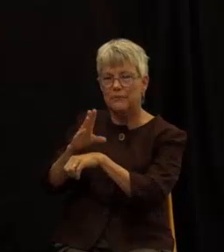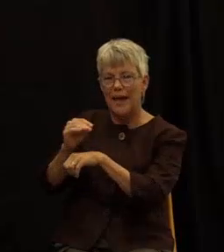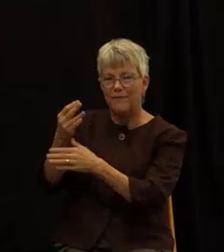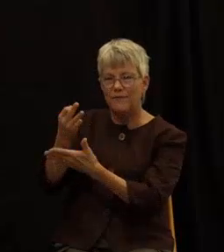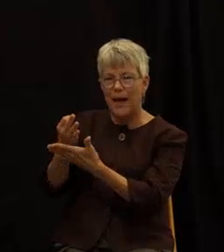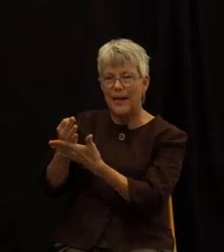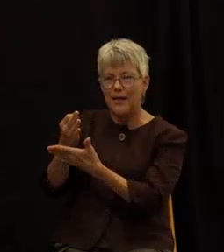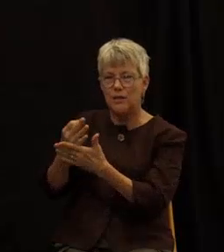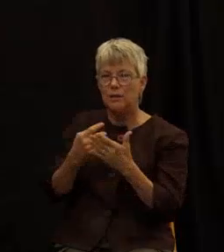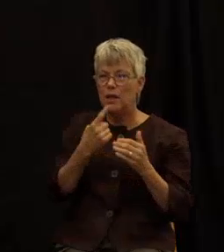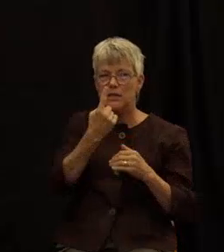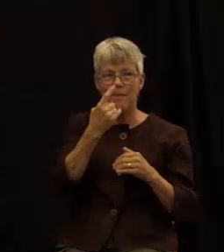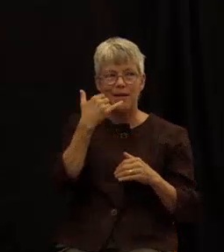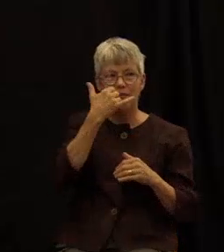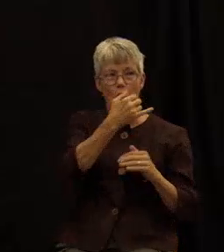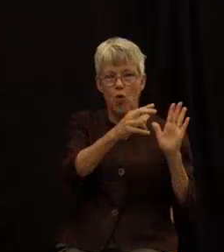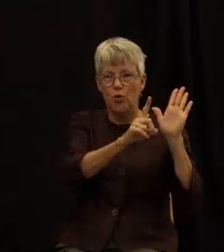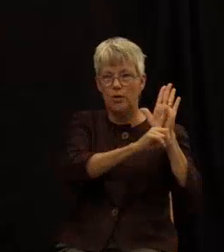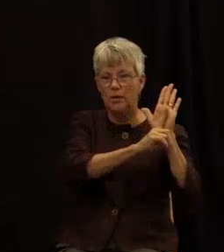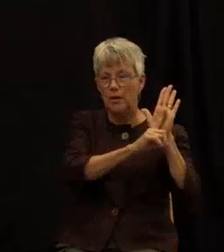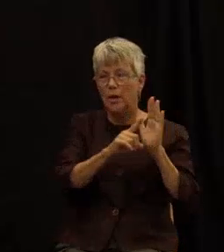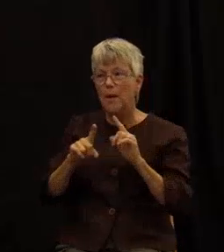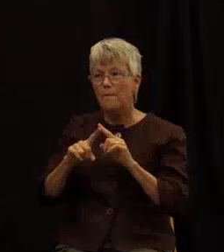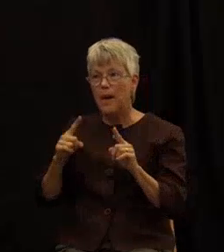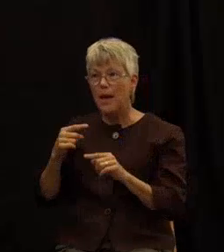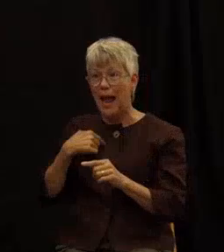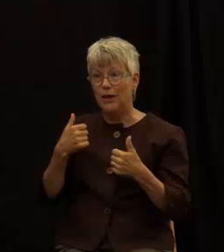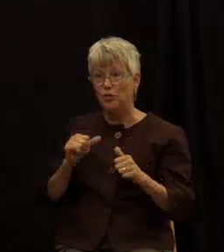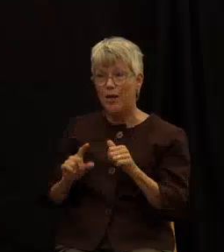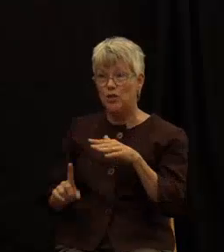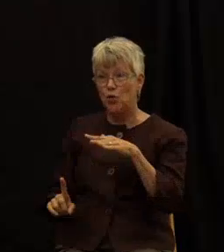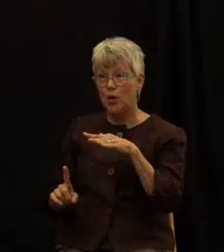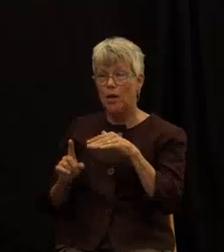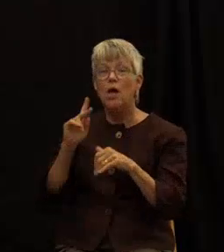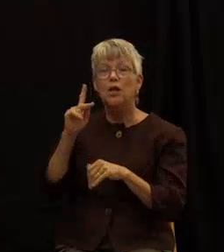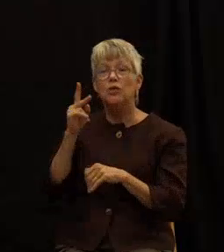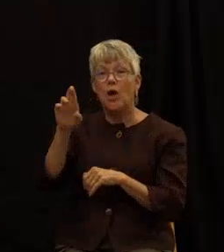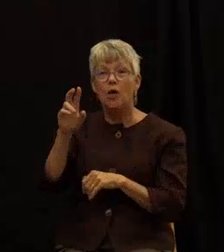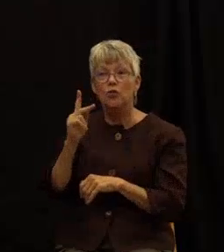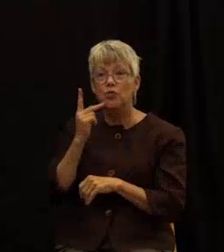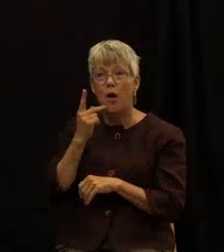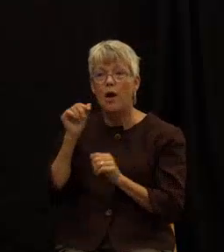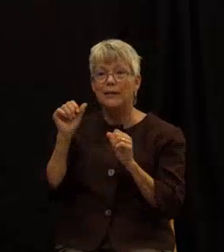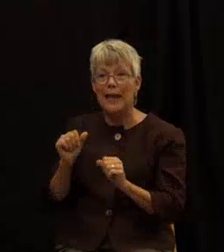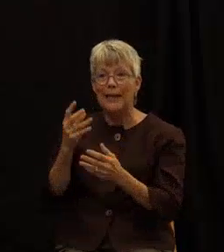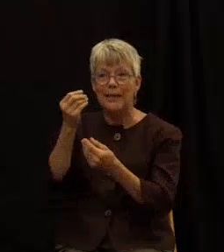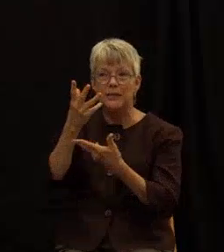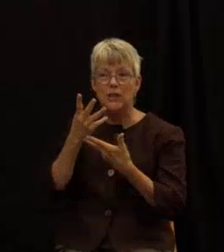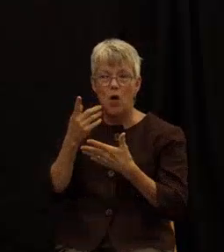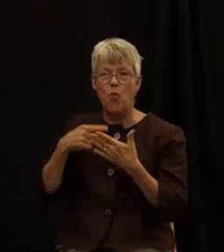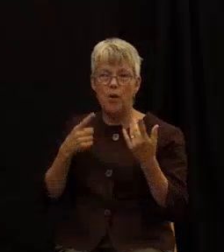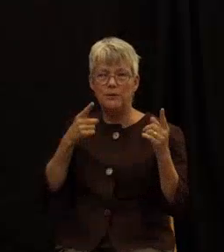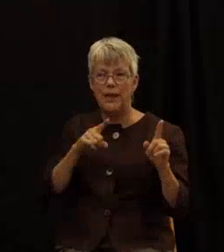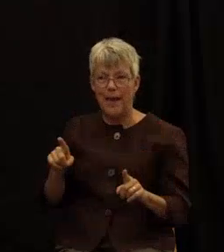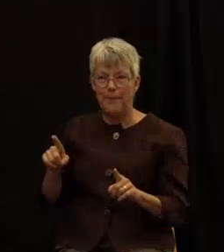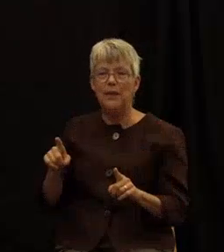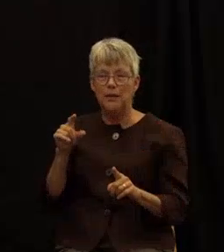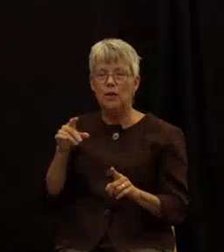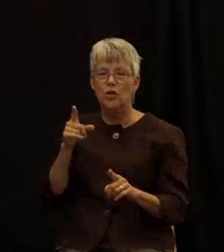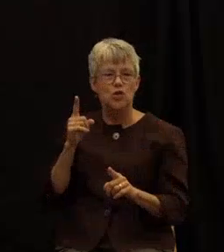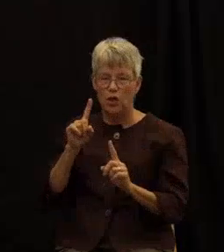if Dr. Cobb attends those meetings, so she could keep us up to date on anything that's coming down like